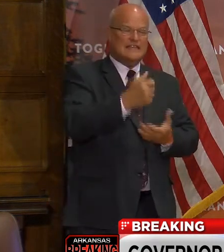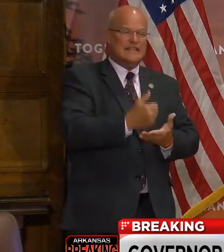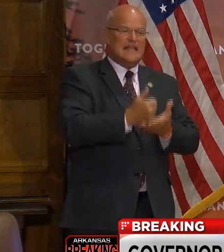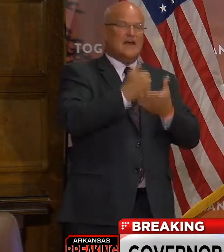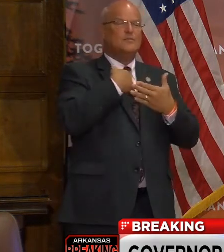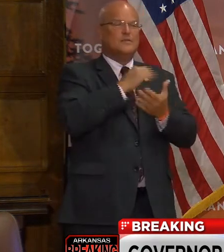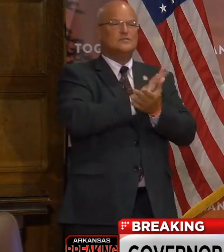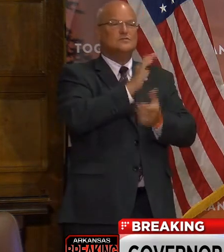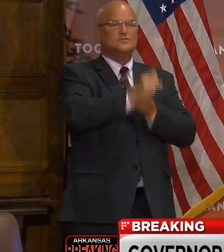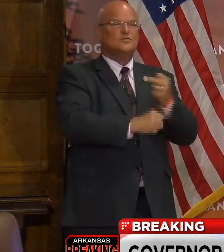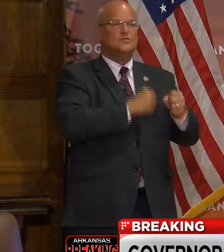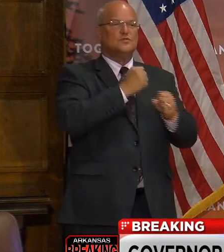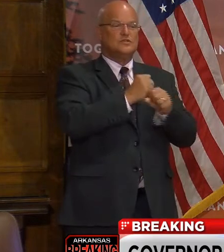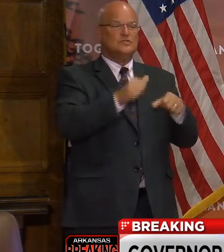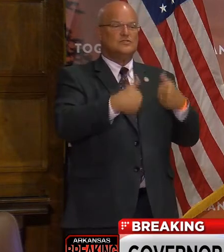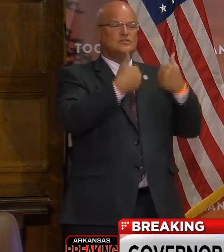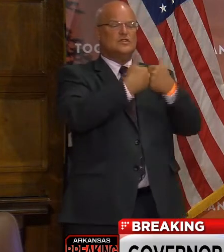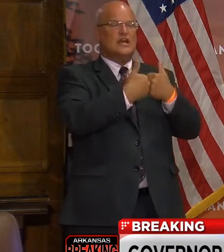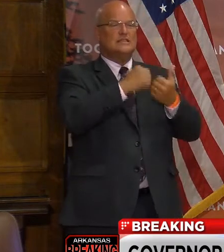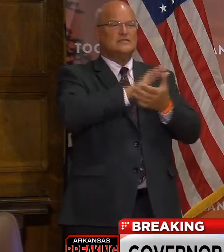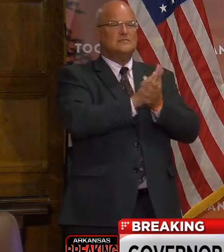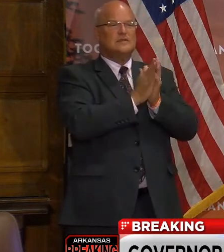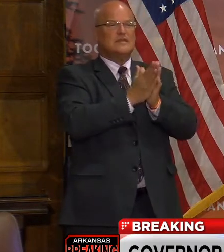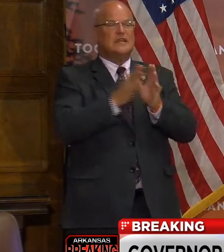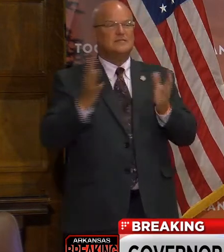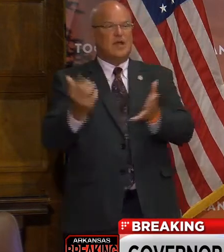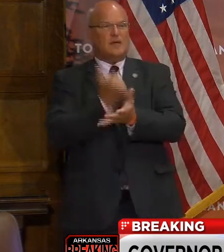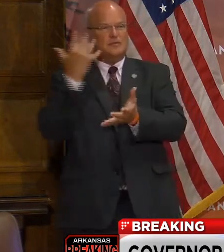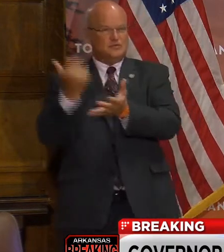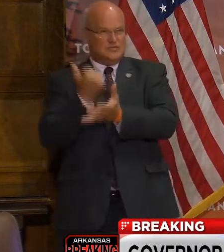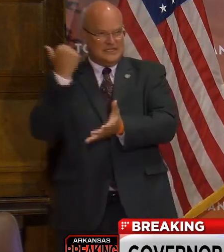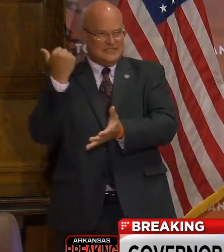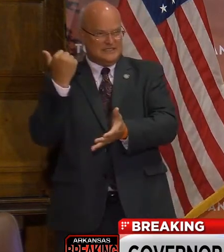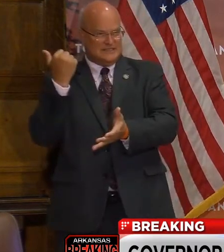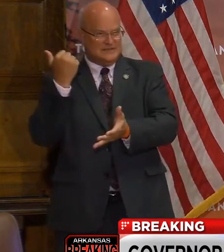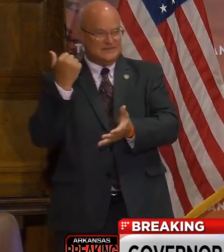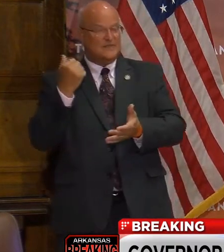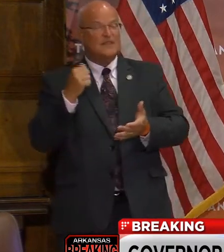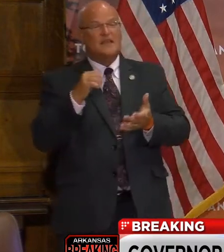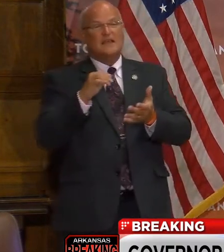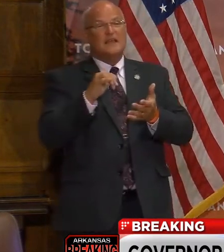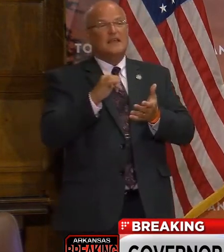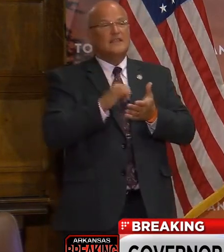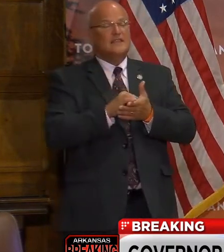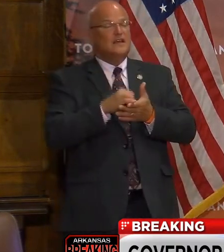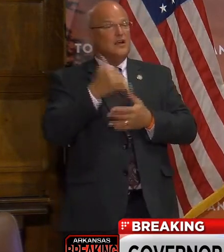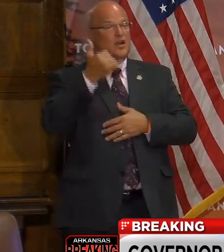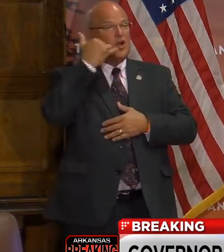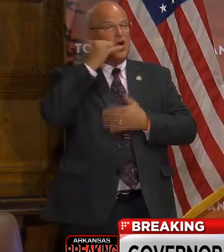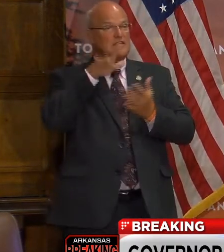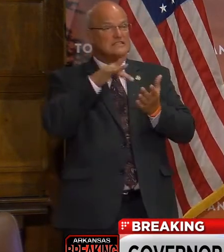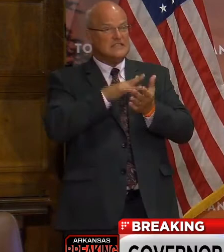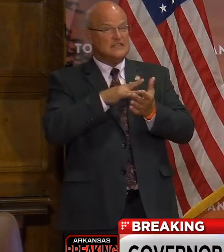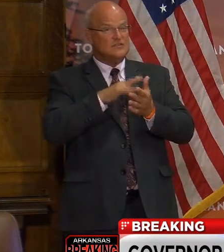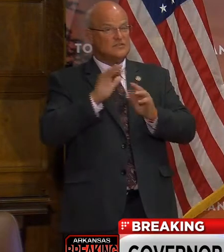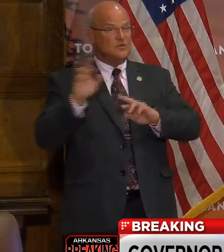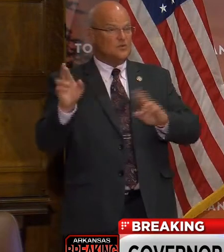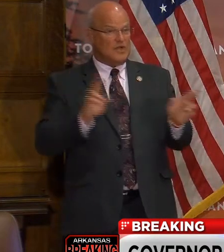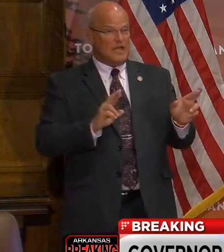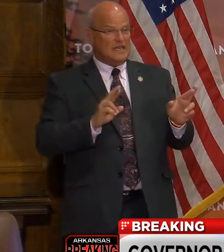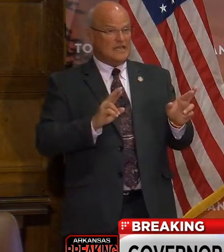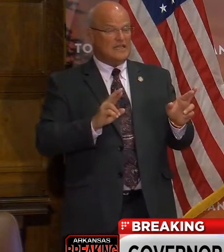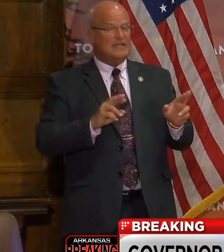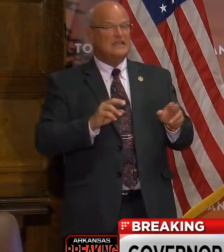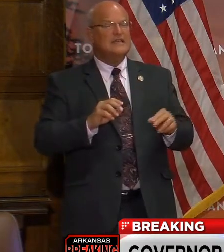school year's challenges into opportunities. The call center has been made available. It was